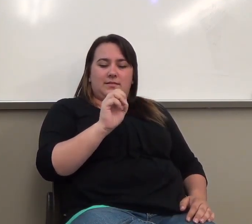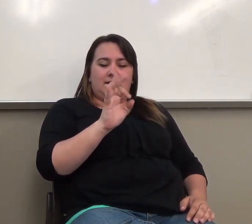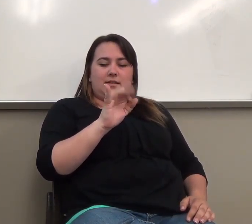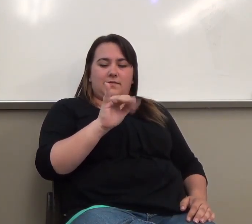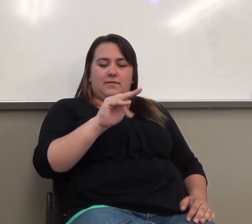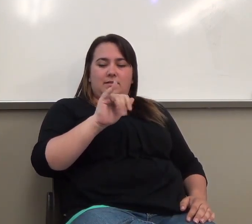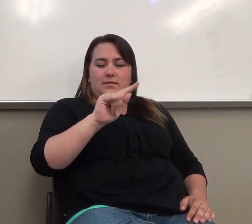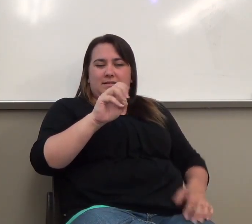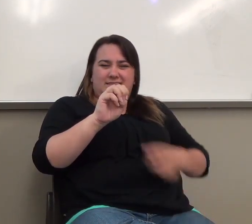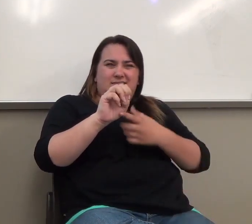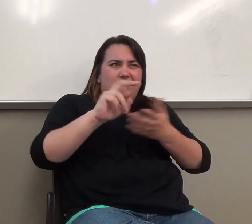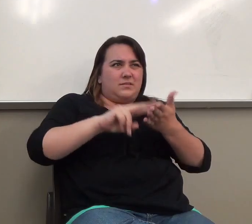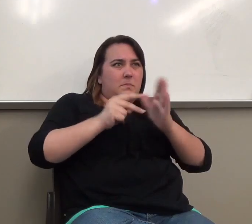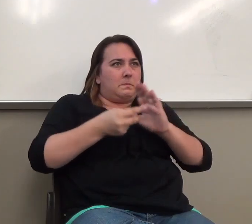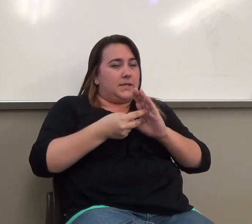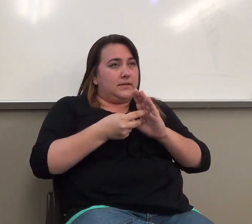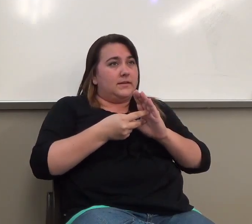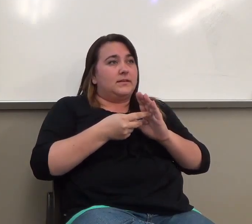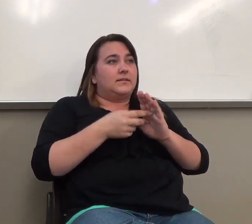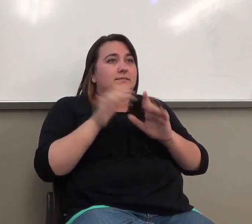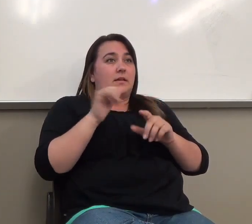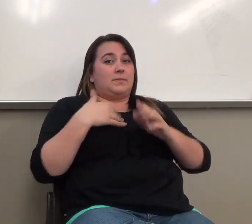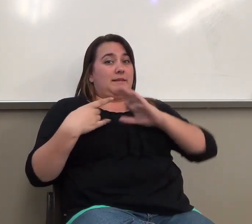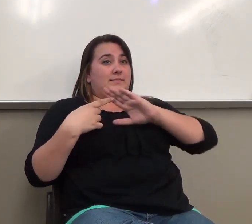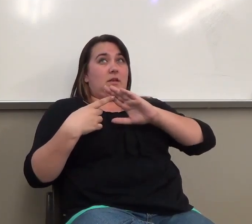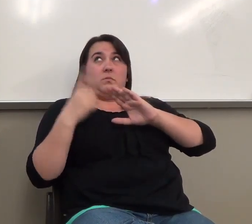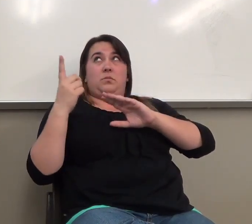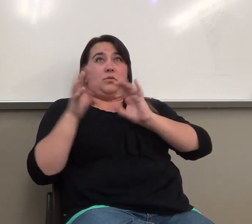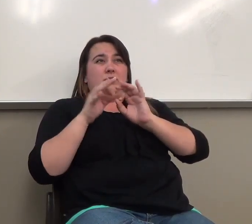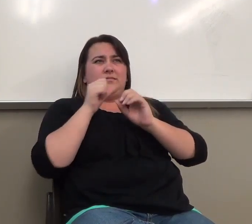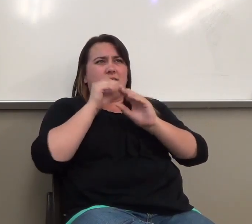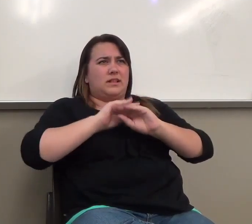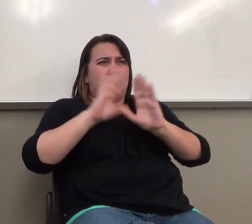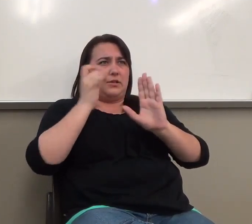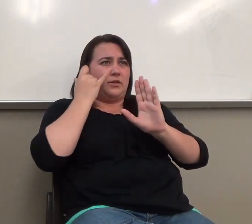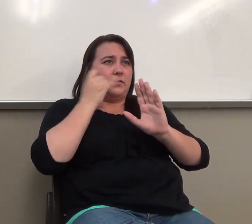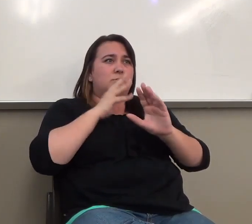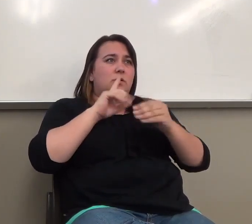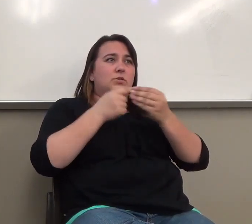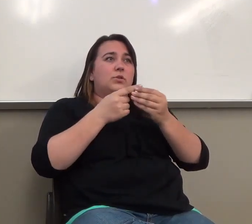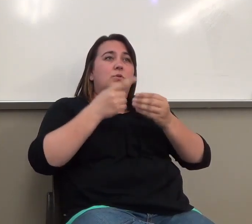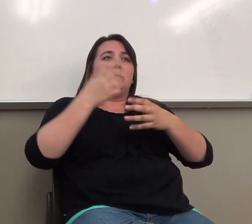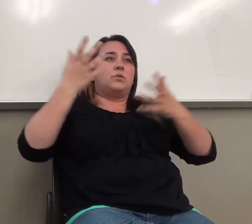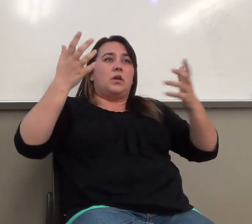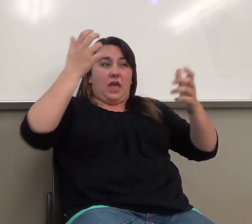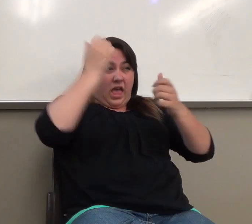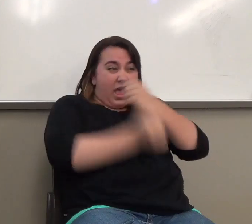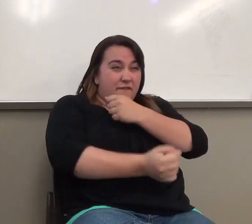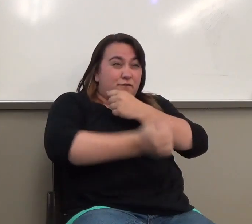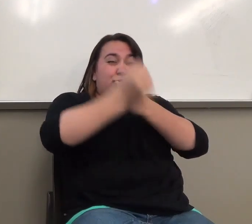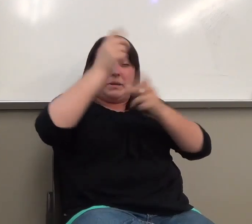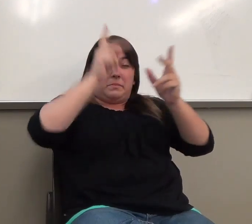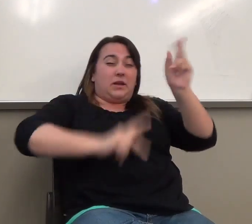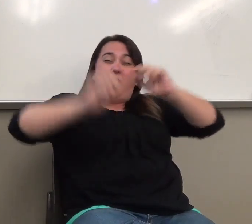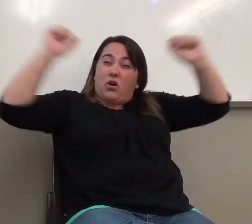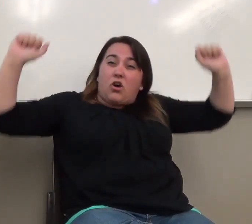Yeah. So here's the trick. Everyone is considered an indefinite pronoun,